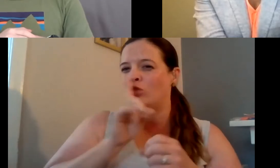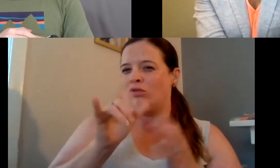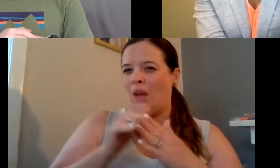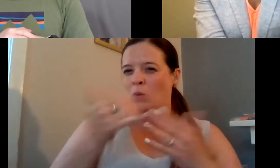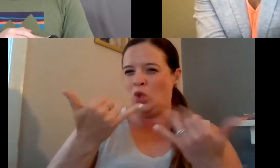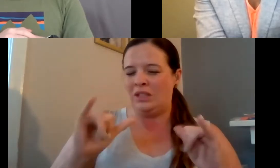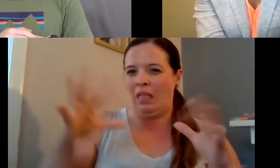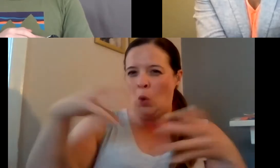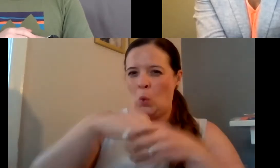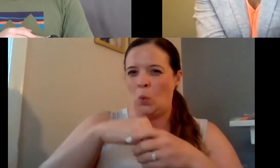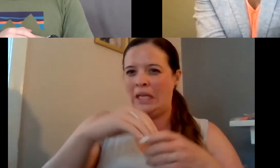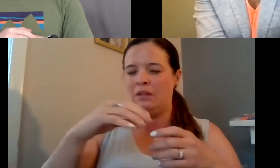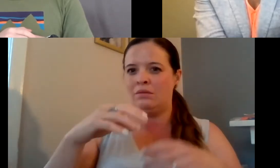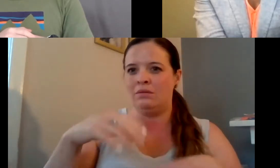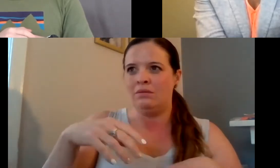So I know it's the last part that